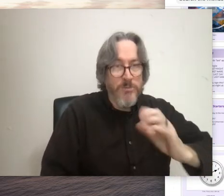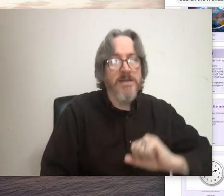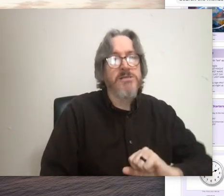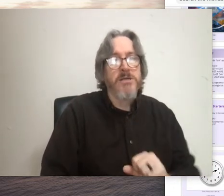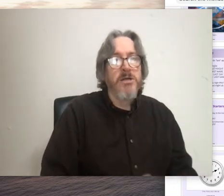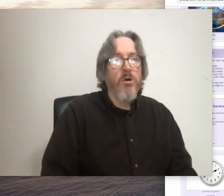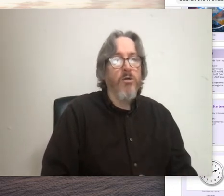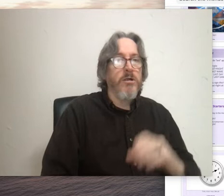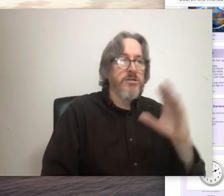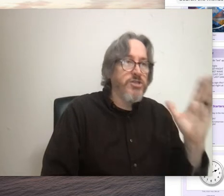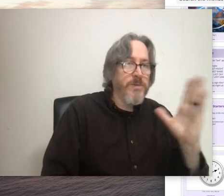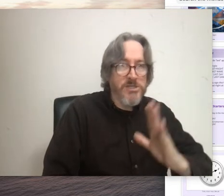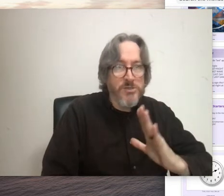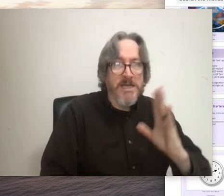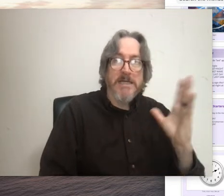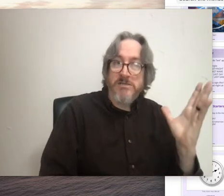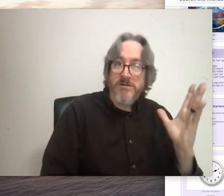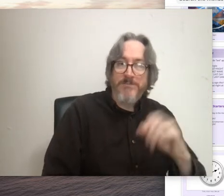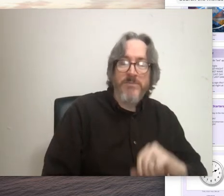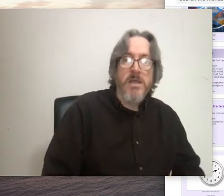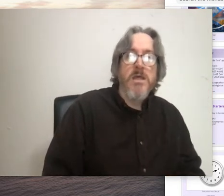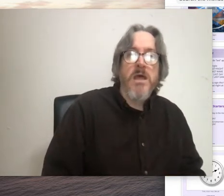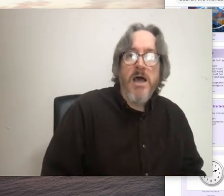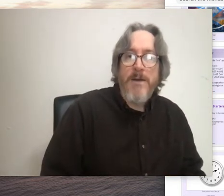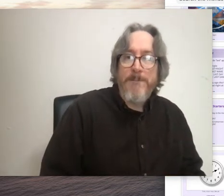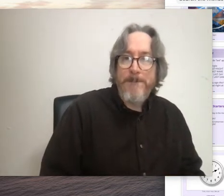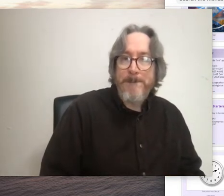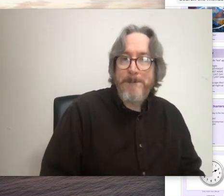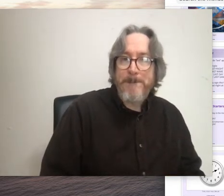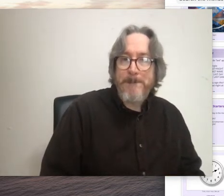and 2 minutes, or 2 minutes, 2 seconds.